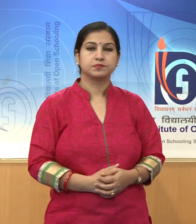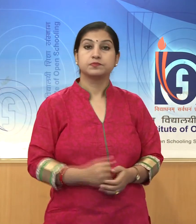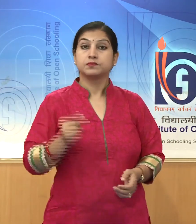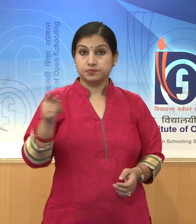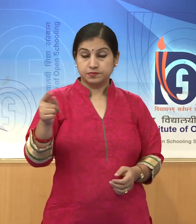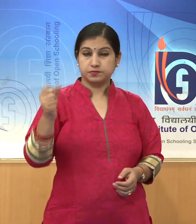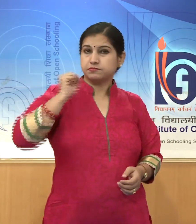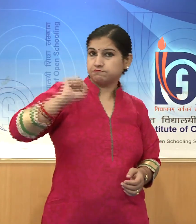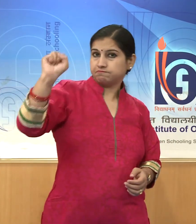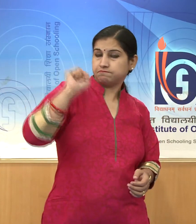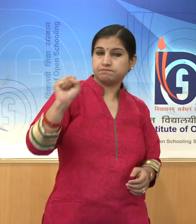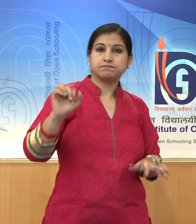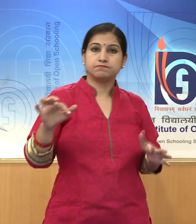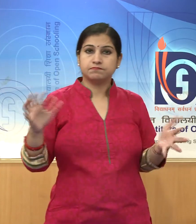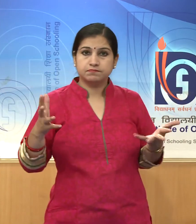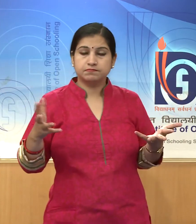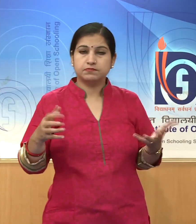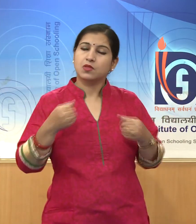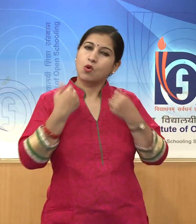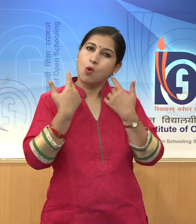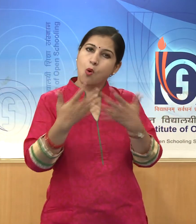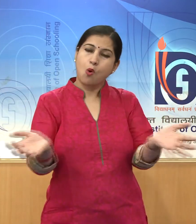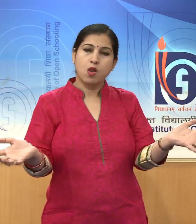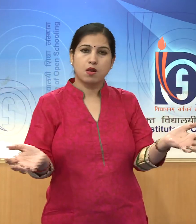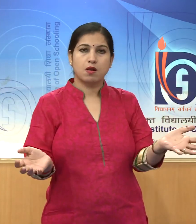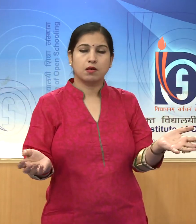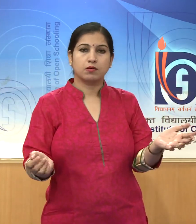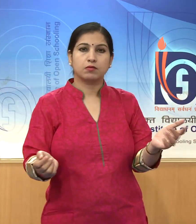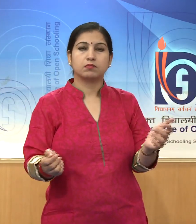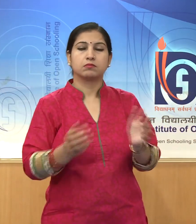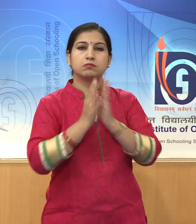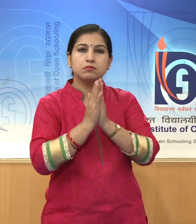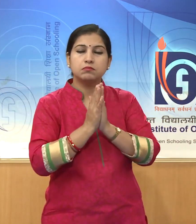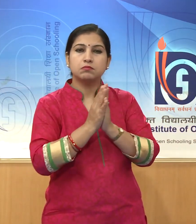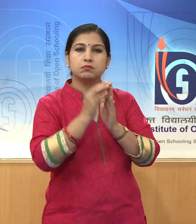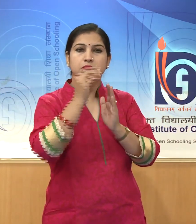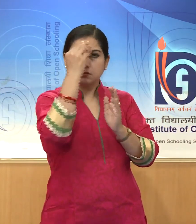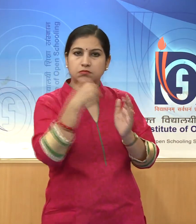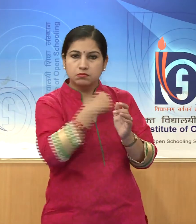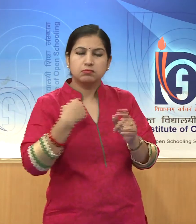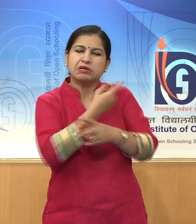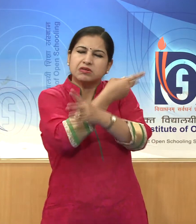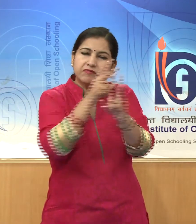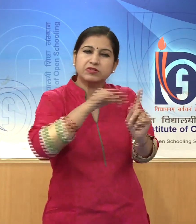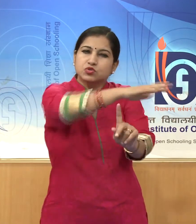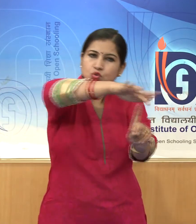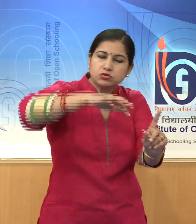He protested against all kinds of religious and social